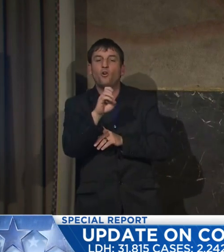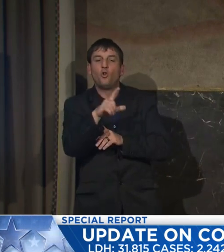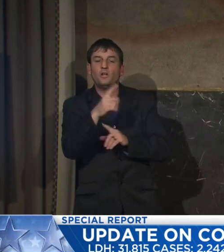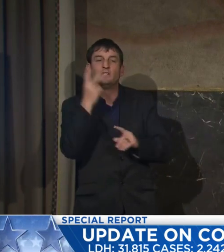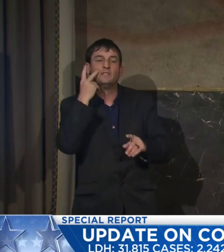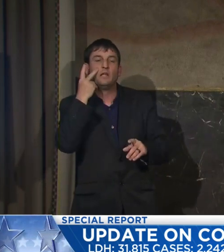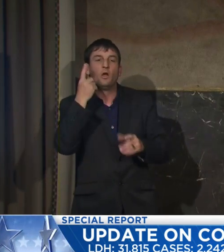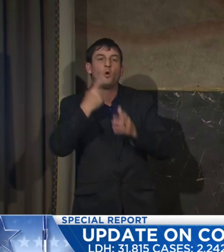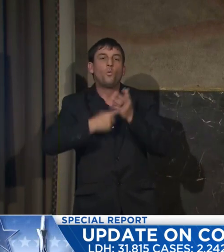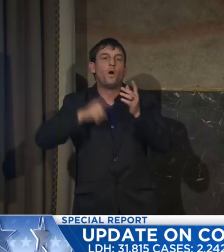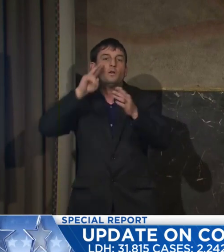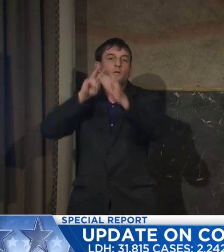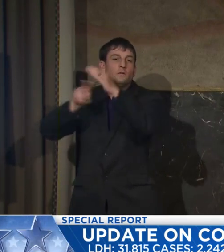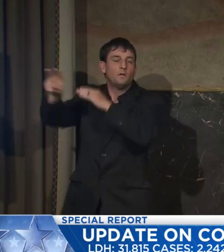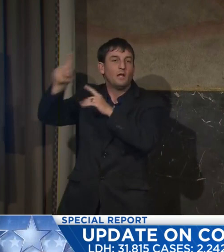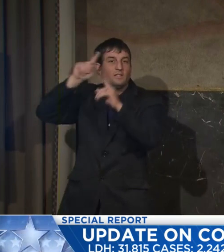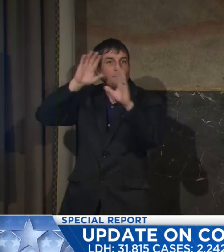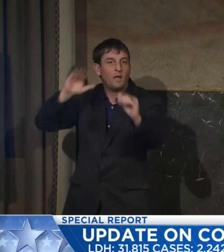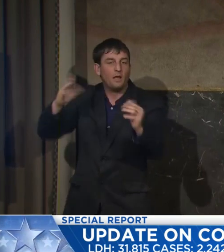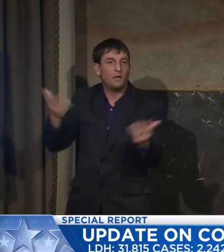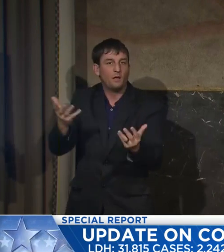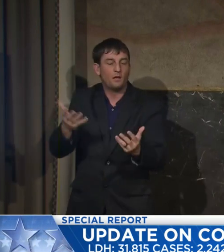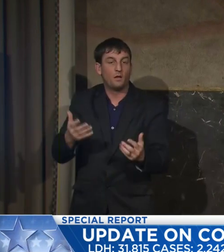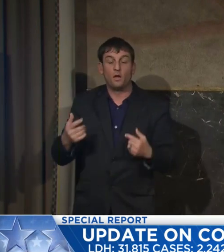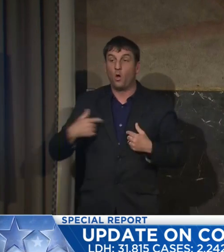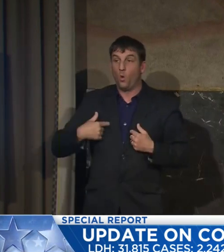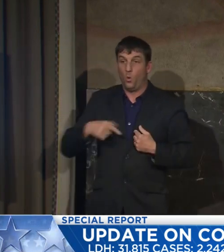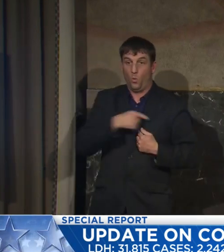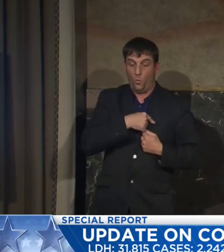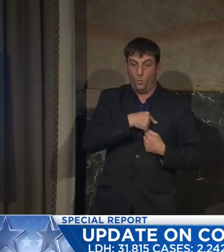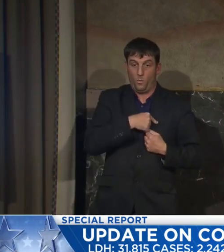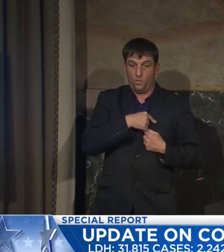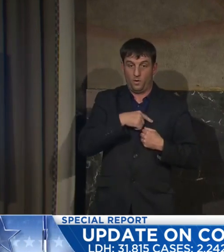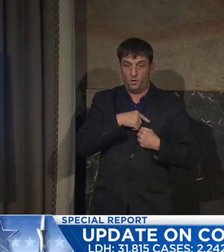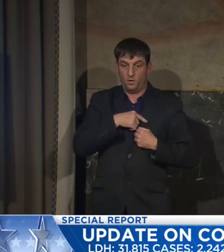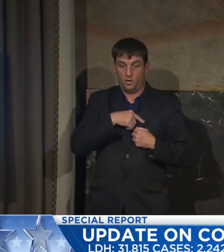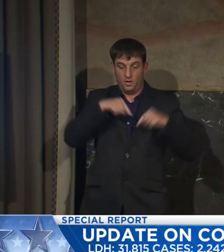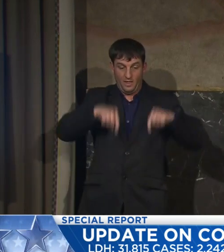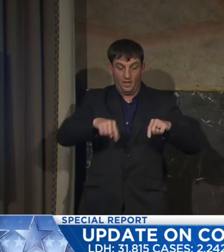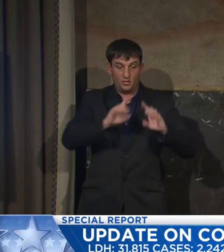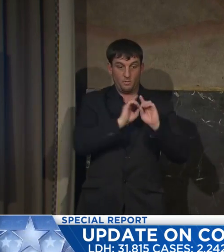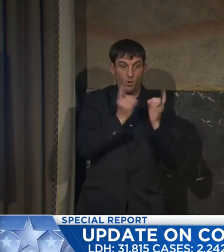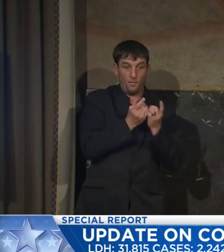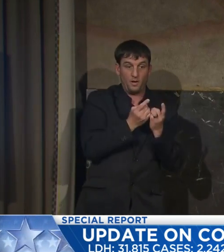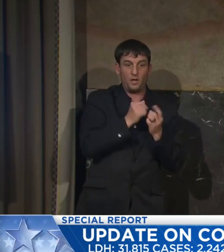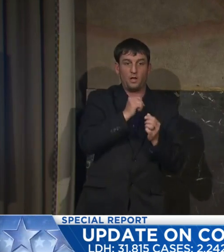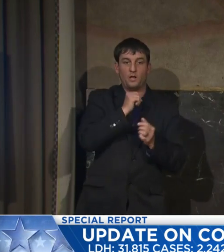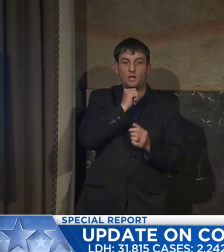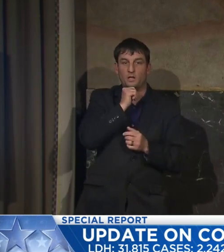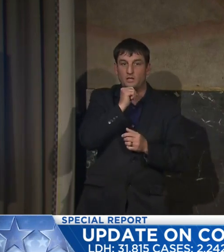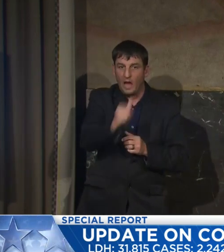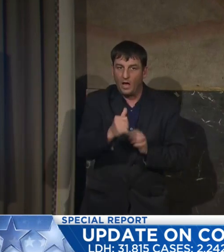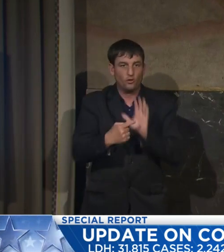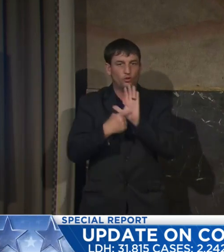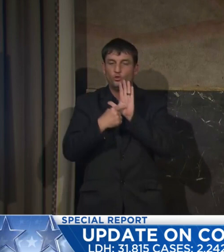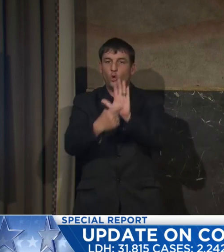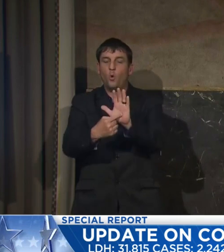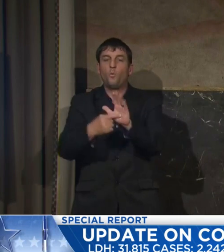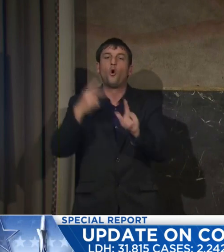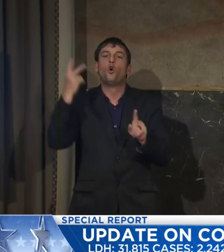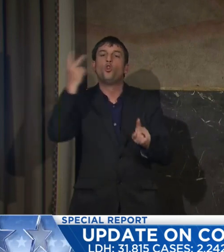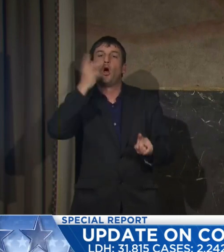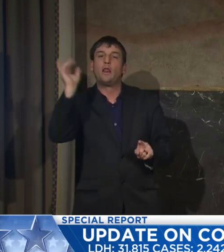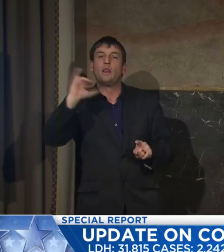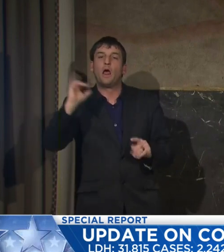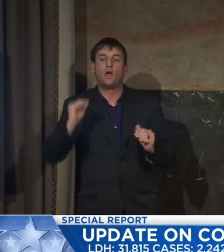loop. So our models that we've been operating in the department have not modeled what does it look like to open